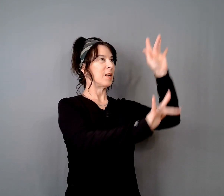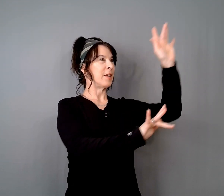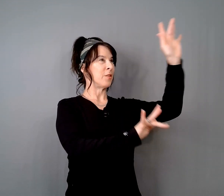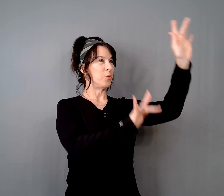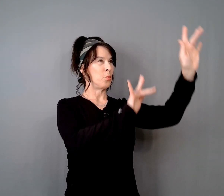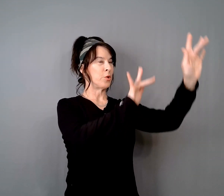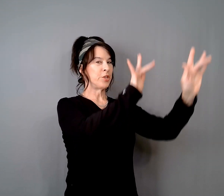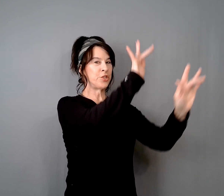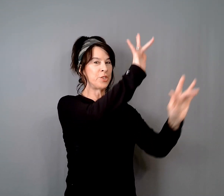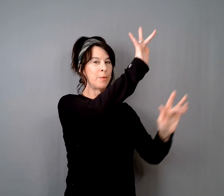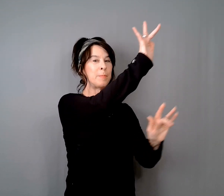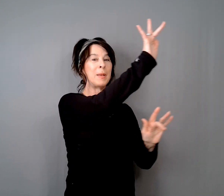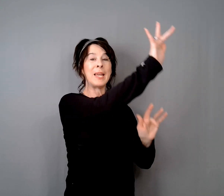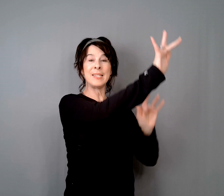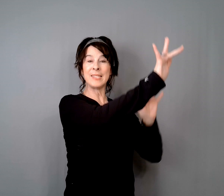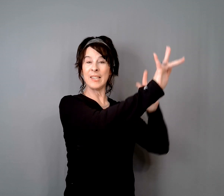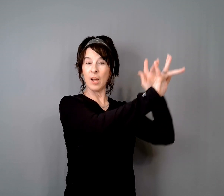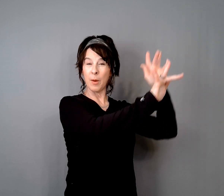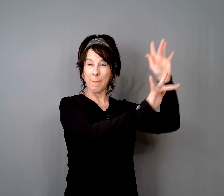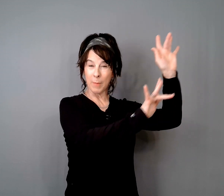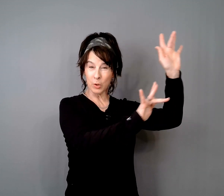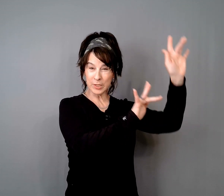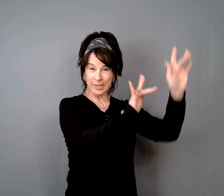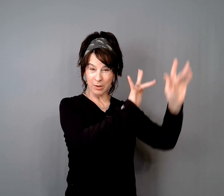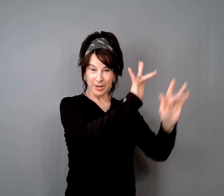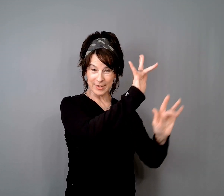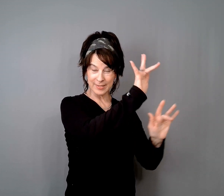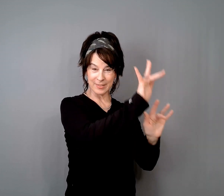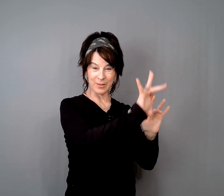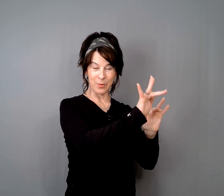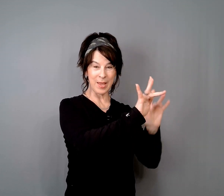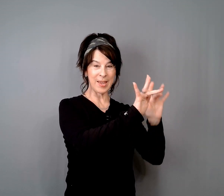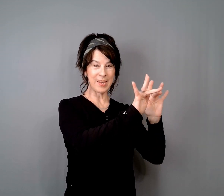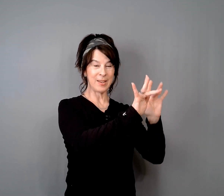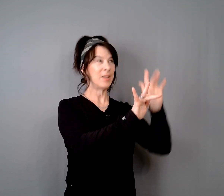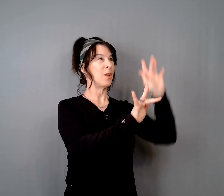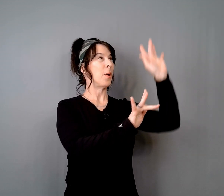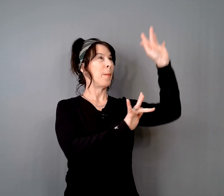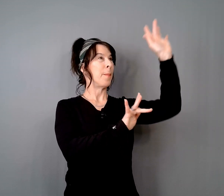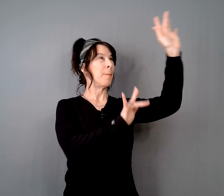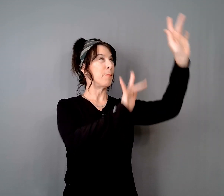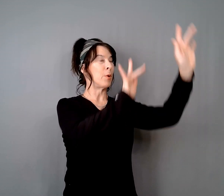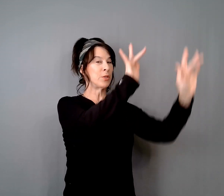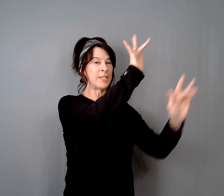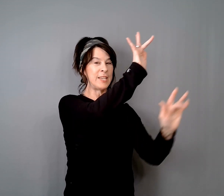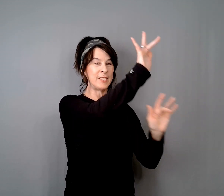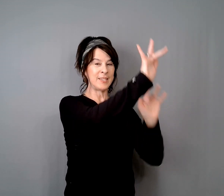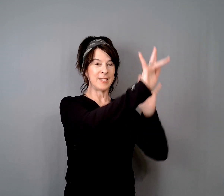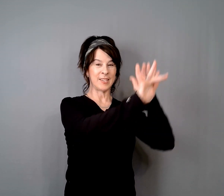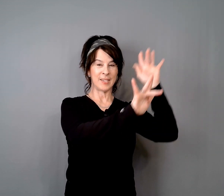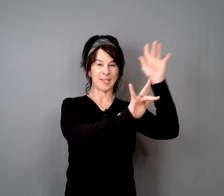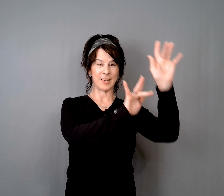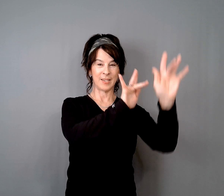like the Lord is placing mercy on us, okay? Mercy.